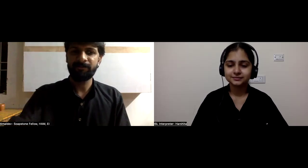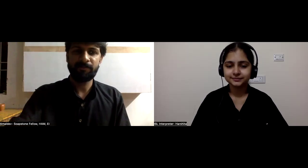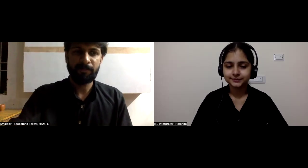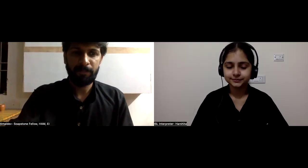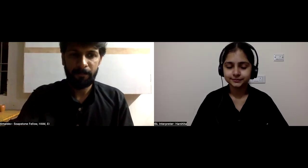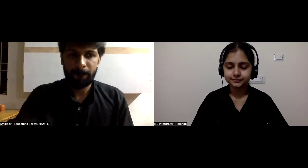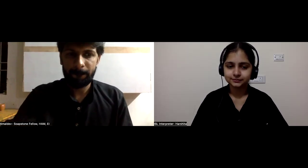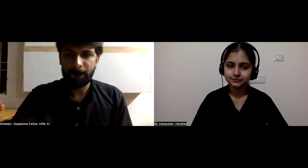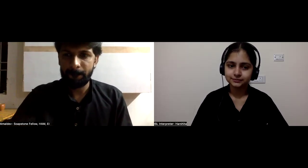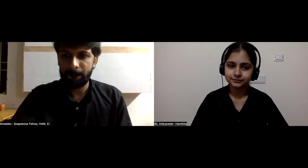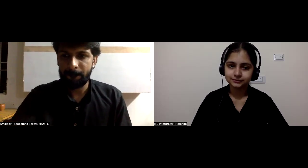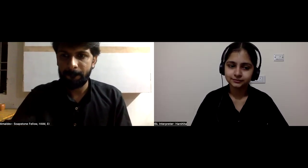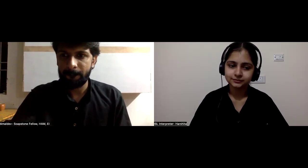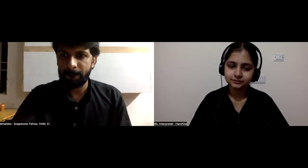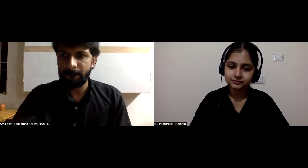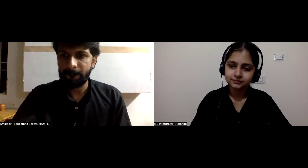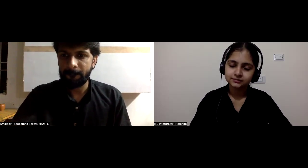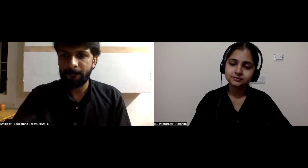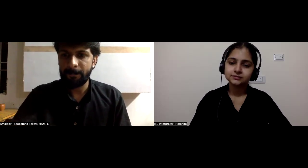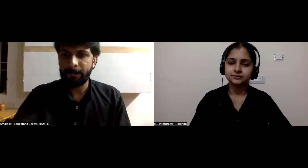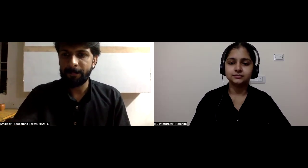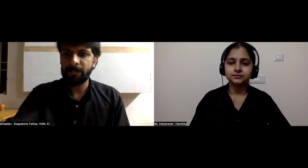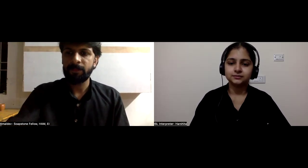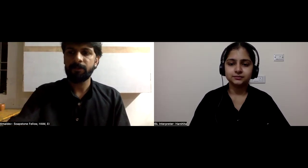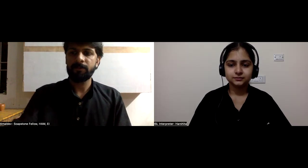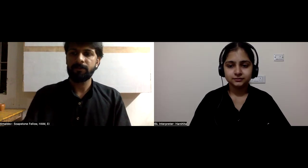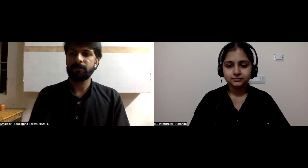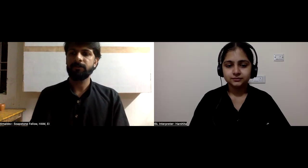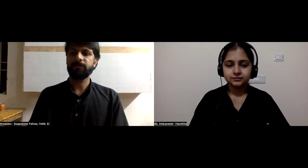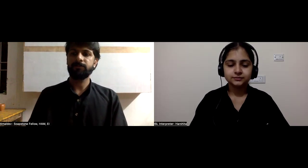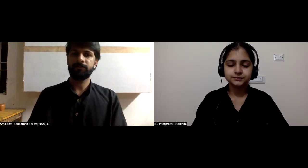could we please have Sarah Sunny spotlighted?